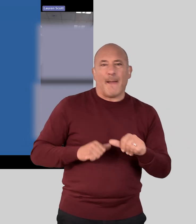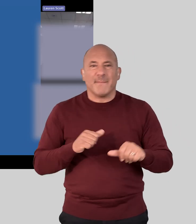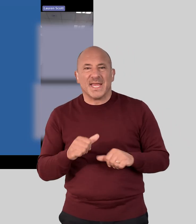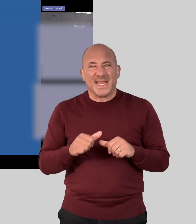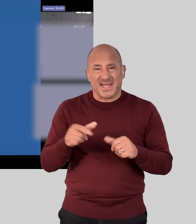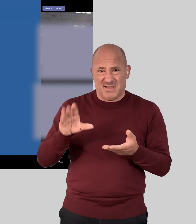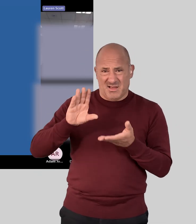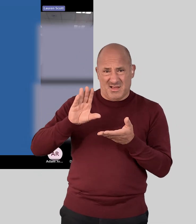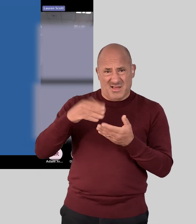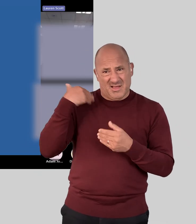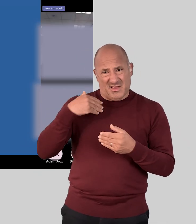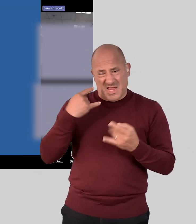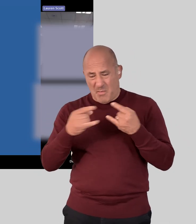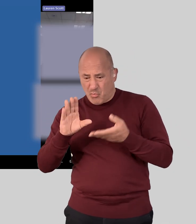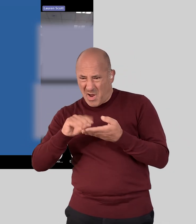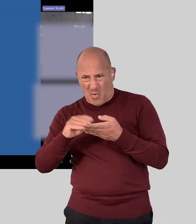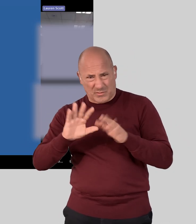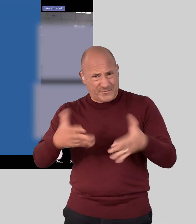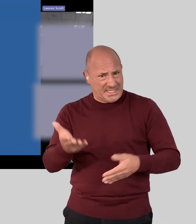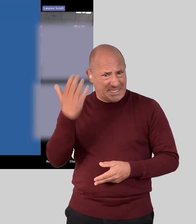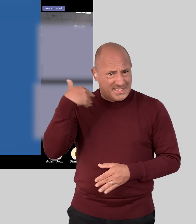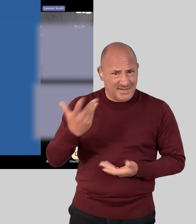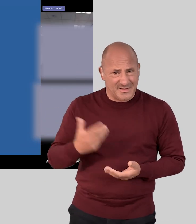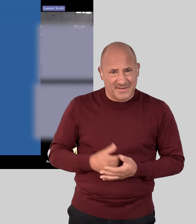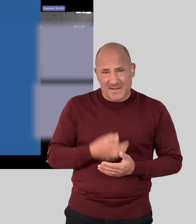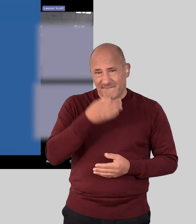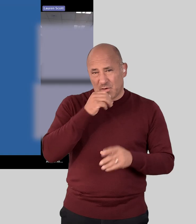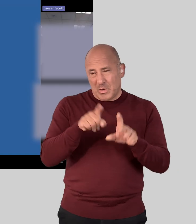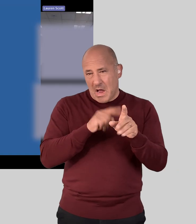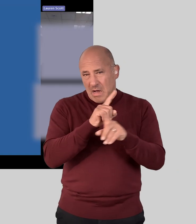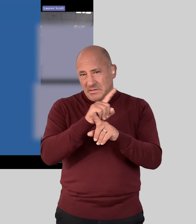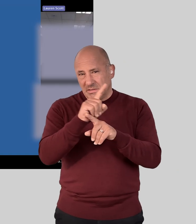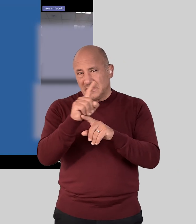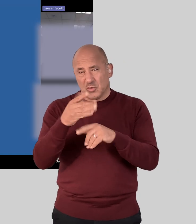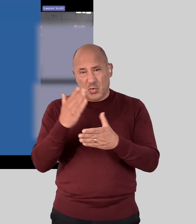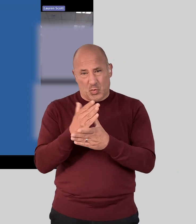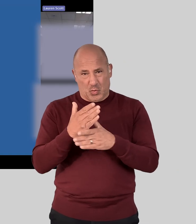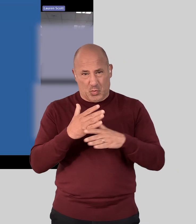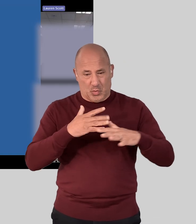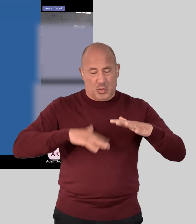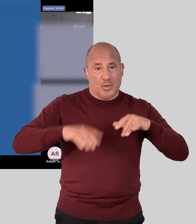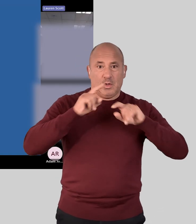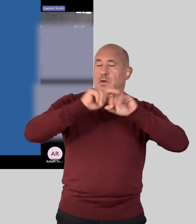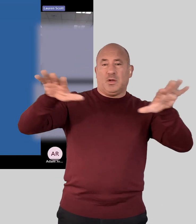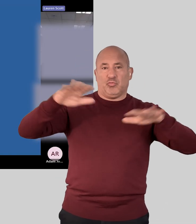have recorded versions of hip-hop at that time. Within a few years, it